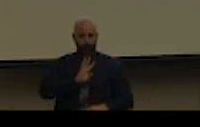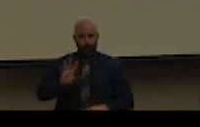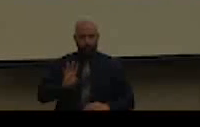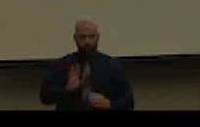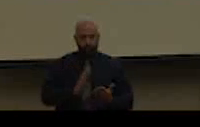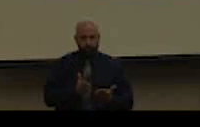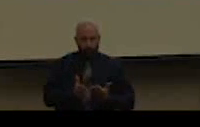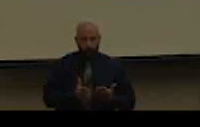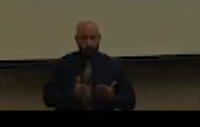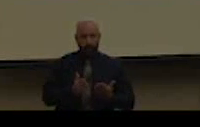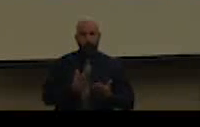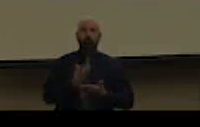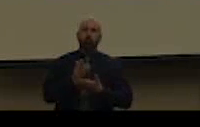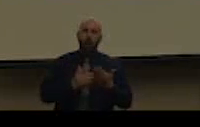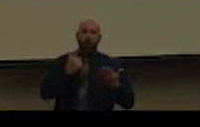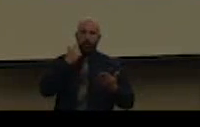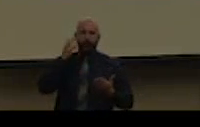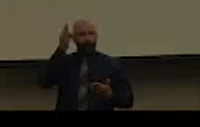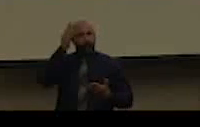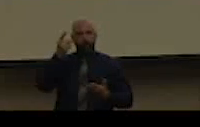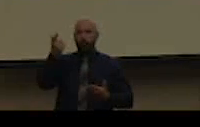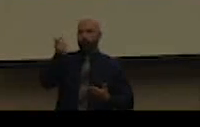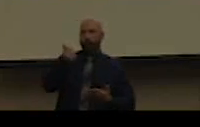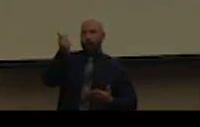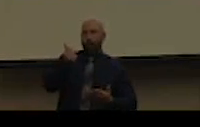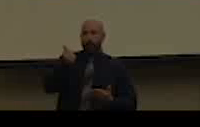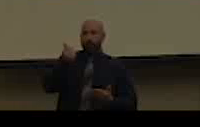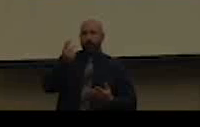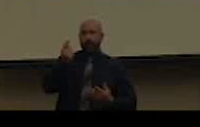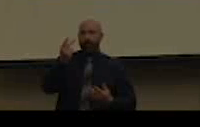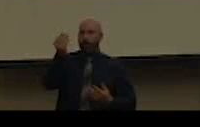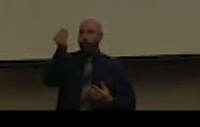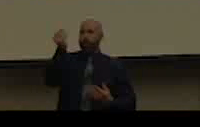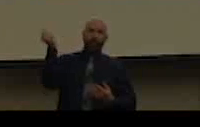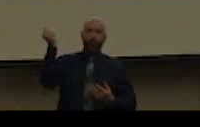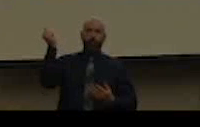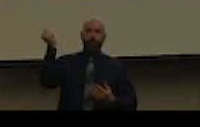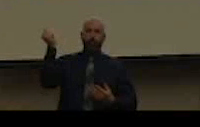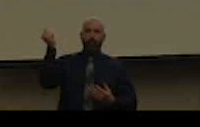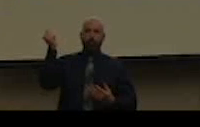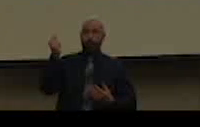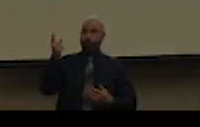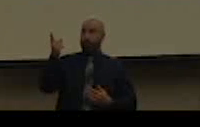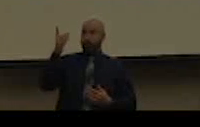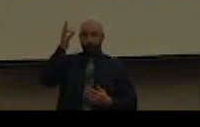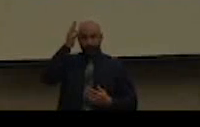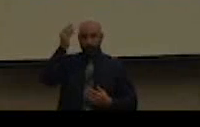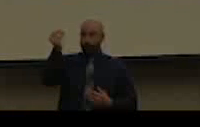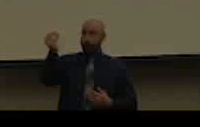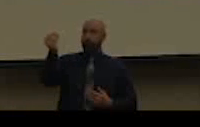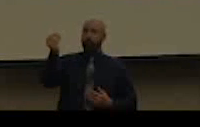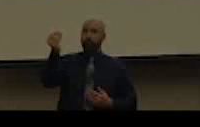because federal grants go away. That's how it works. And so when that grant was going away, we were going to lose